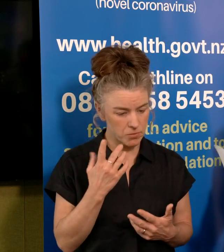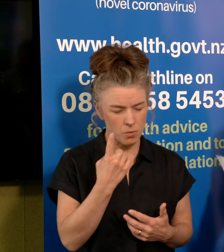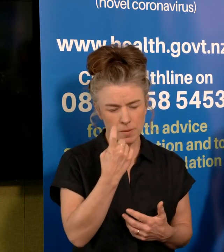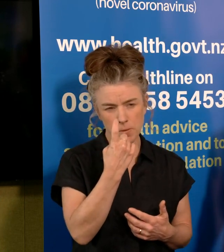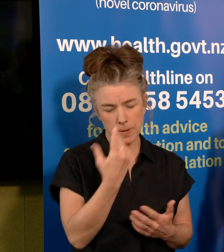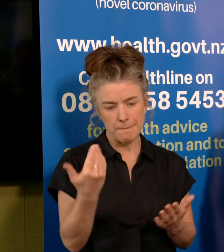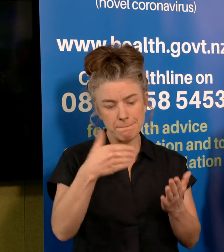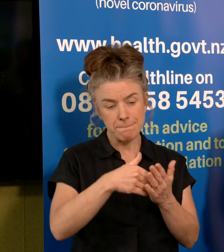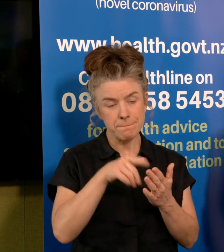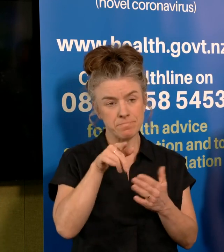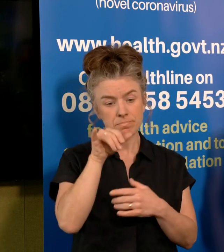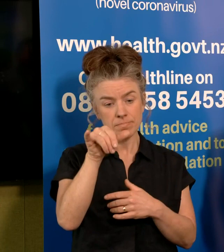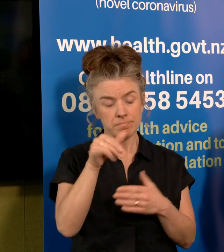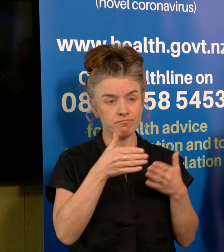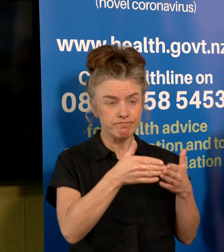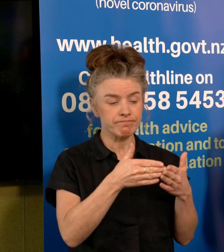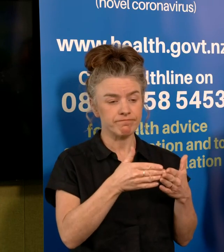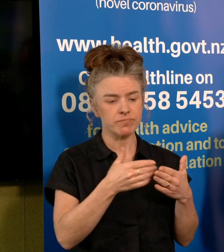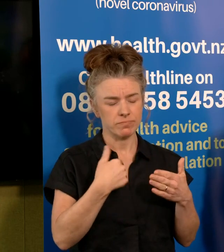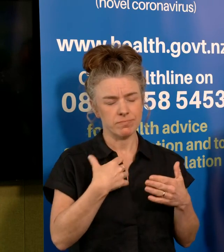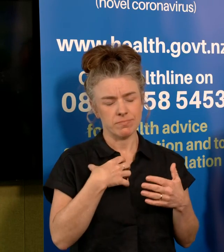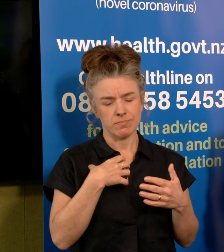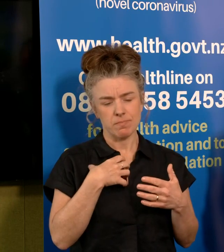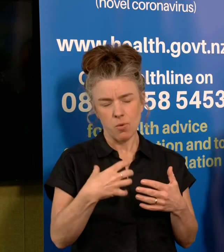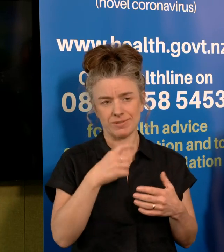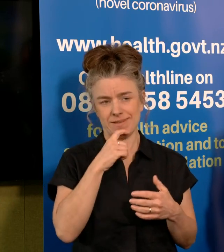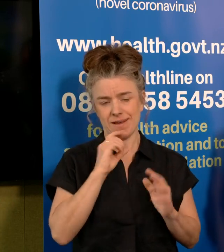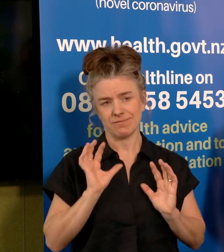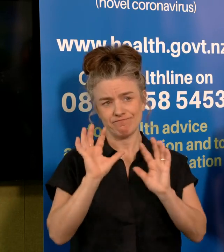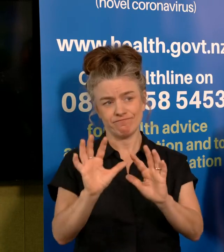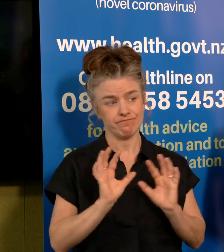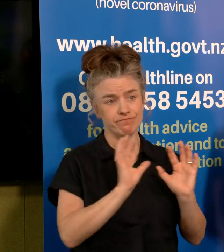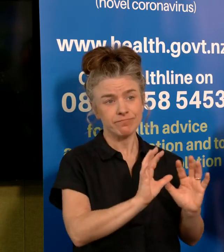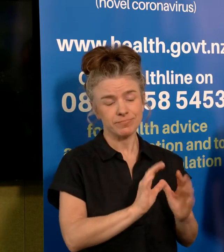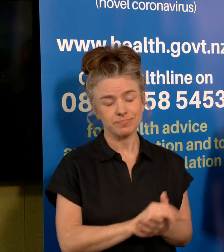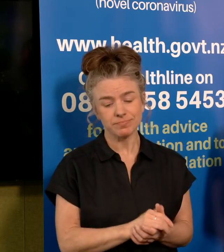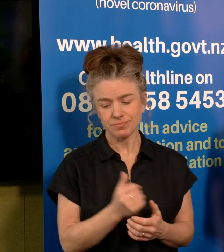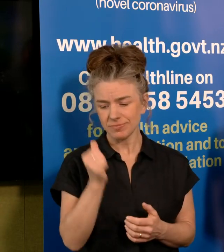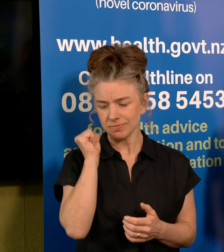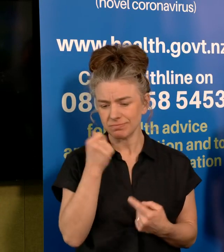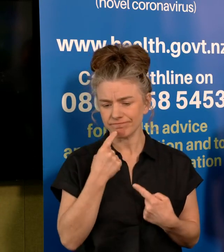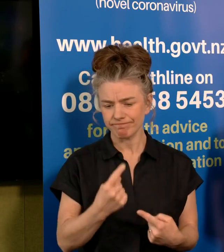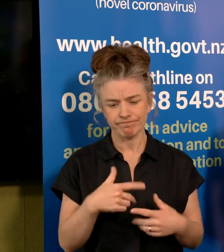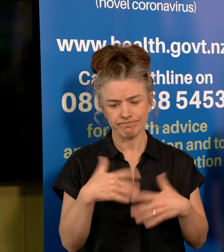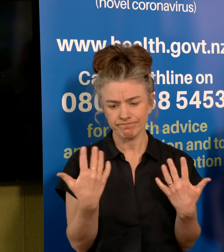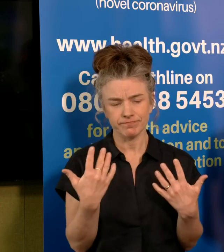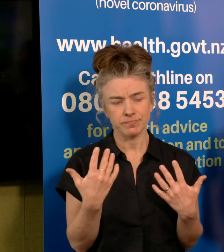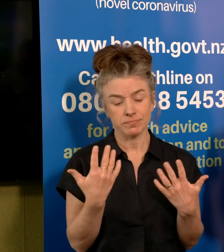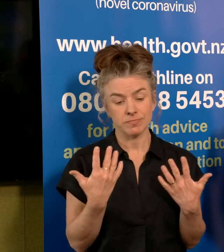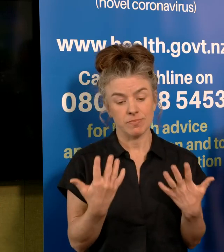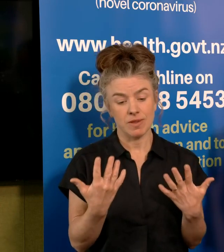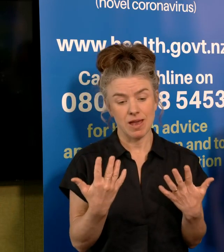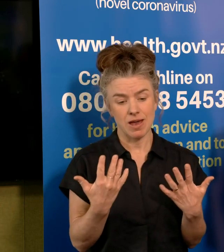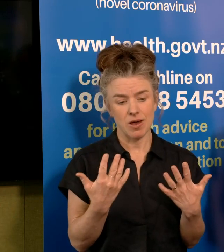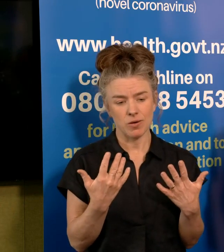just one other thing at the border. We're just strengthening our approach at the border, our presence at the border. I did mention yesterday that we are now moving